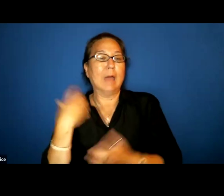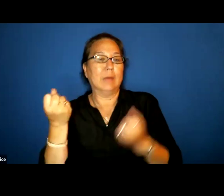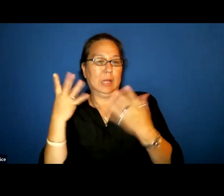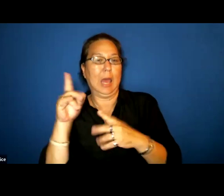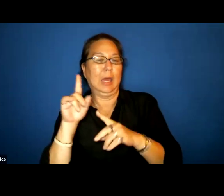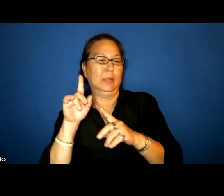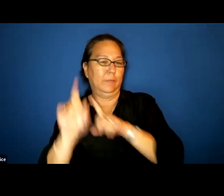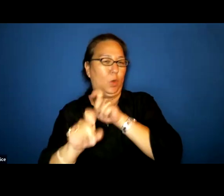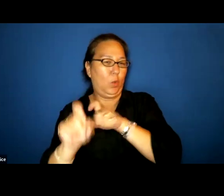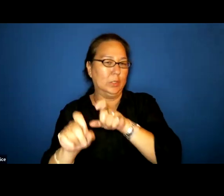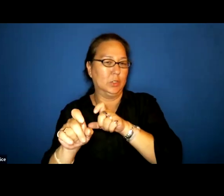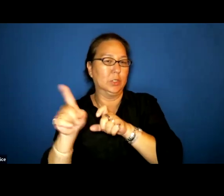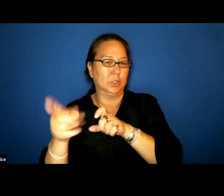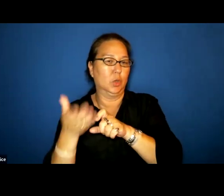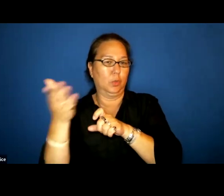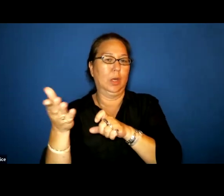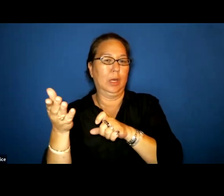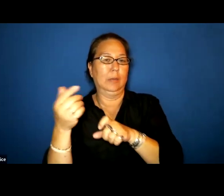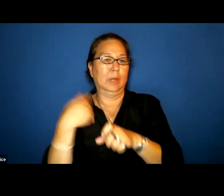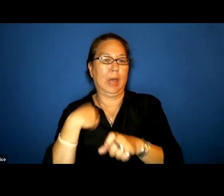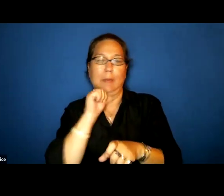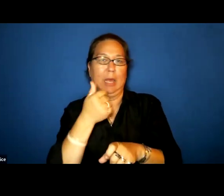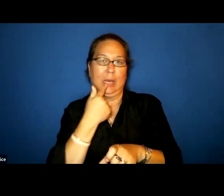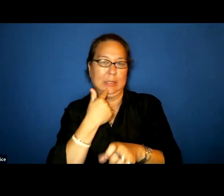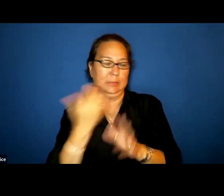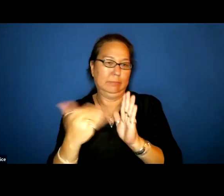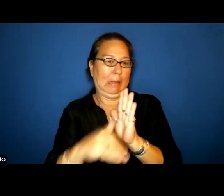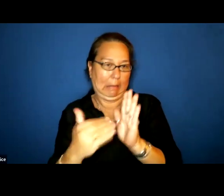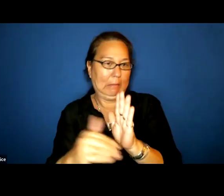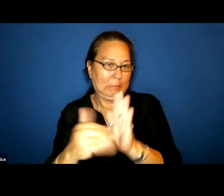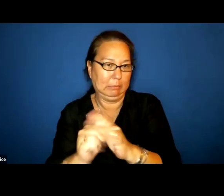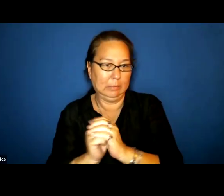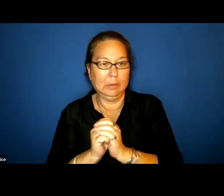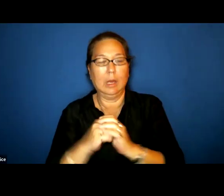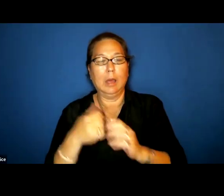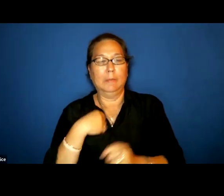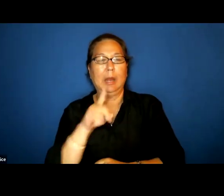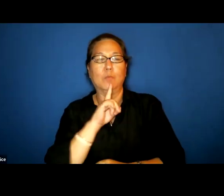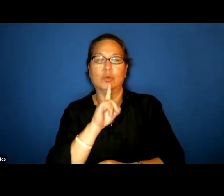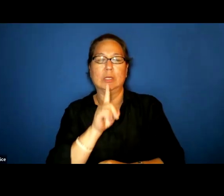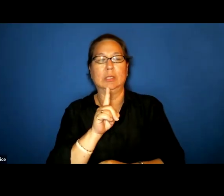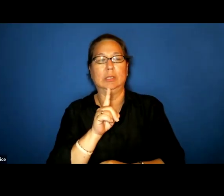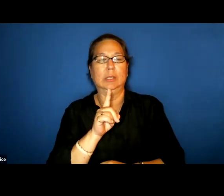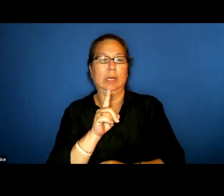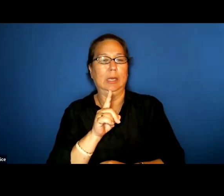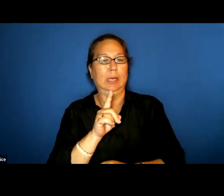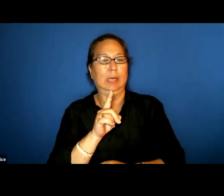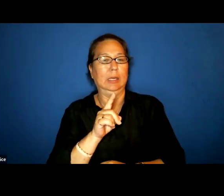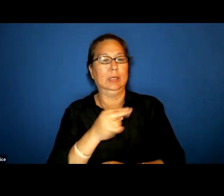I am very struck by the conversation, particularly around simulation A, which is doing